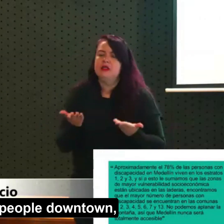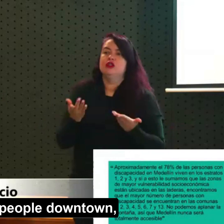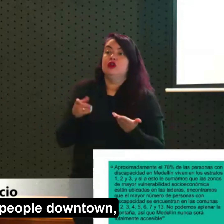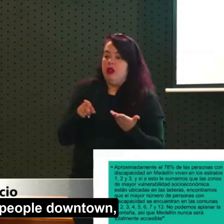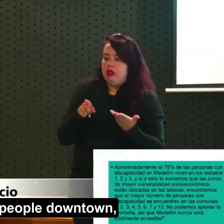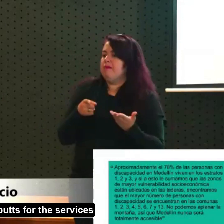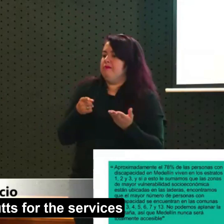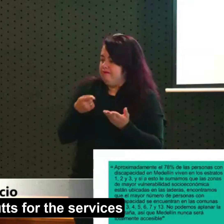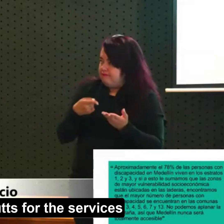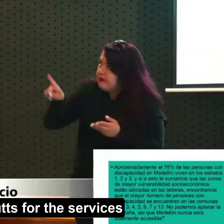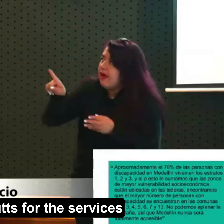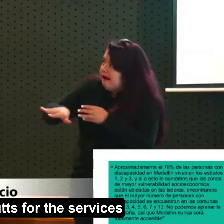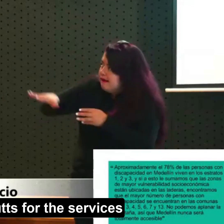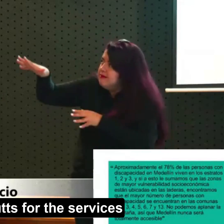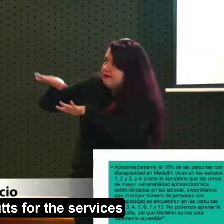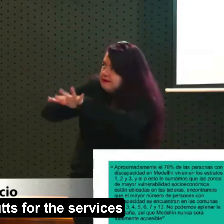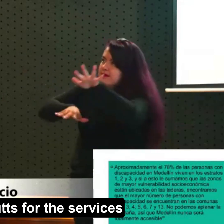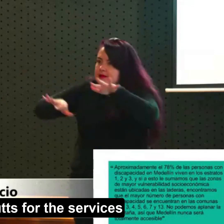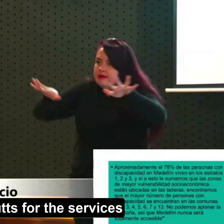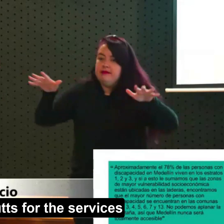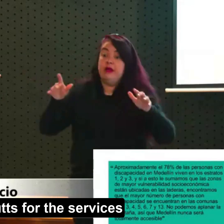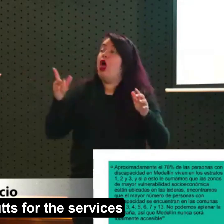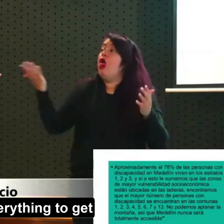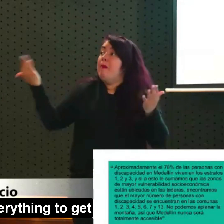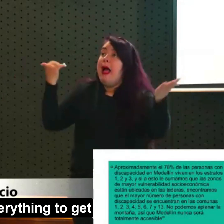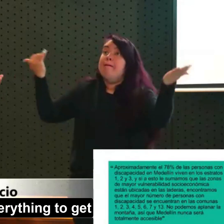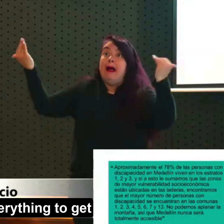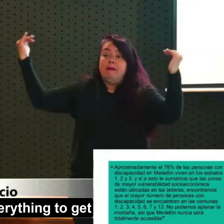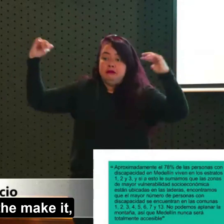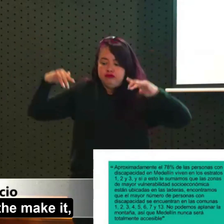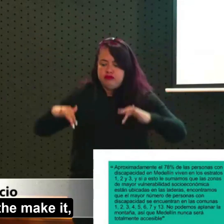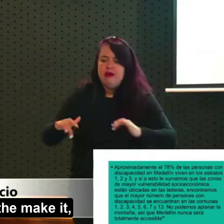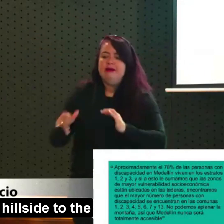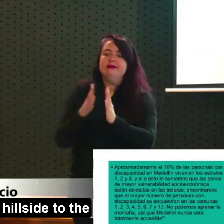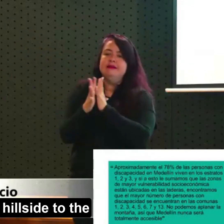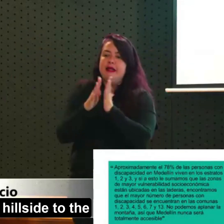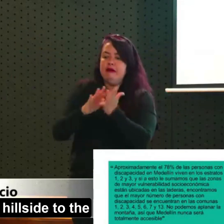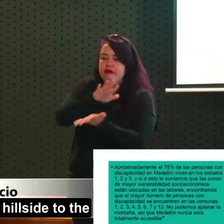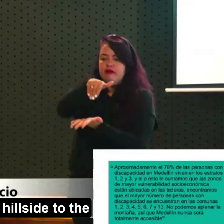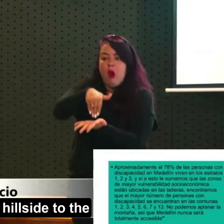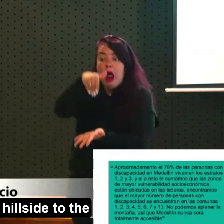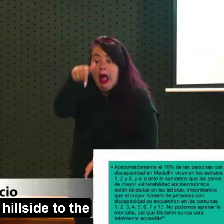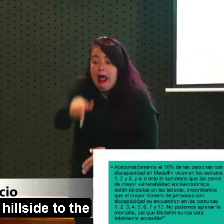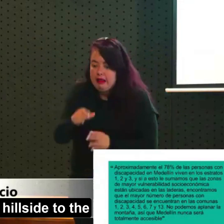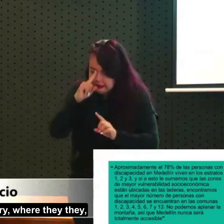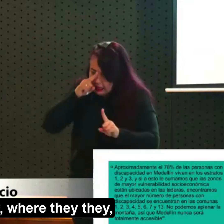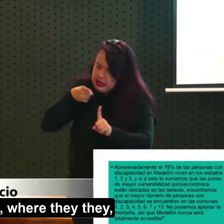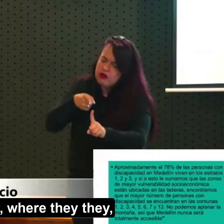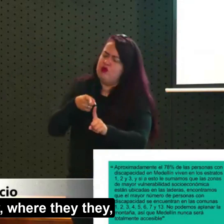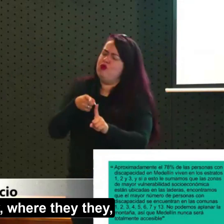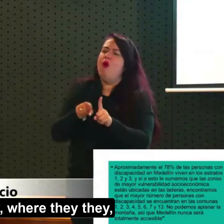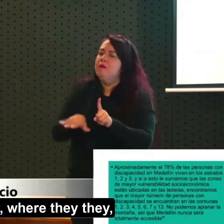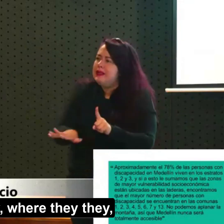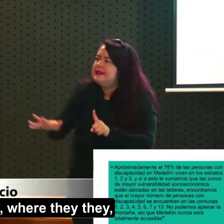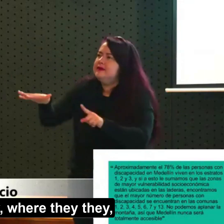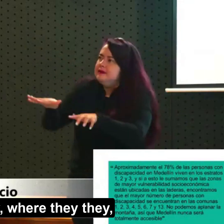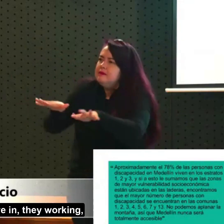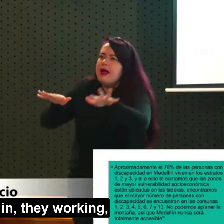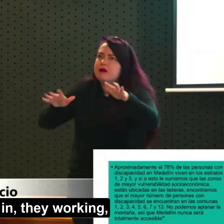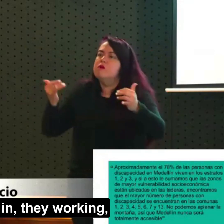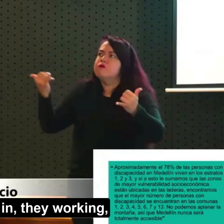bring people downtown, but for the services, for everything to get to make it to the hillside, to the periphery,